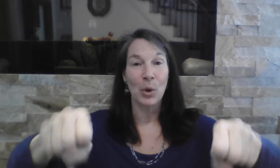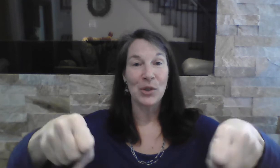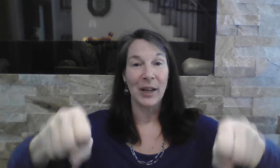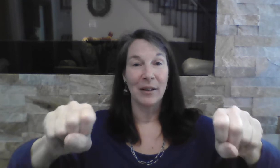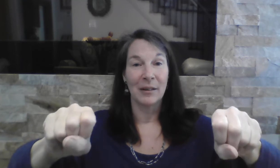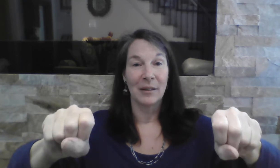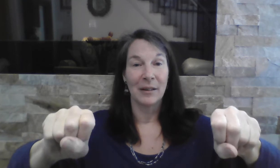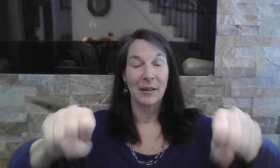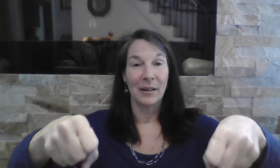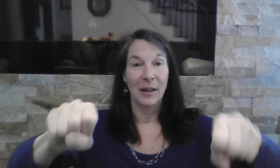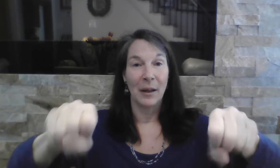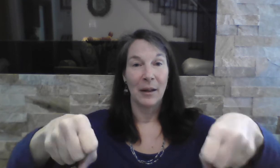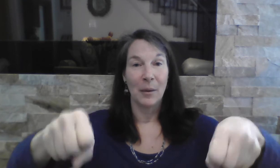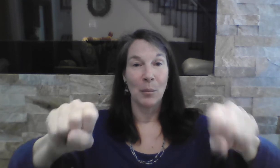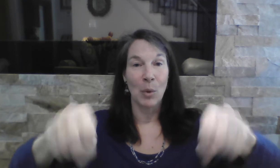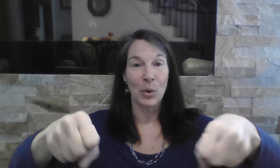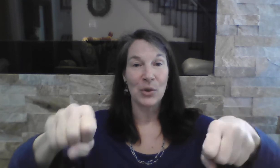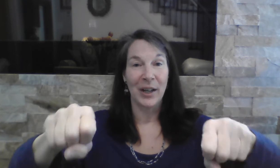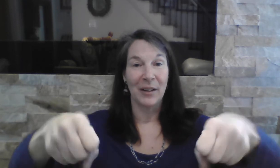Motorcycle. Motorcycle.